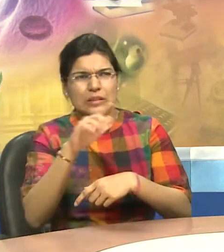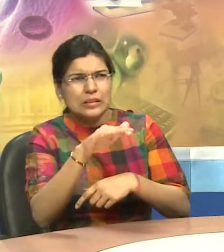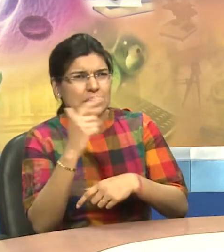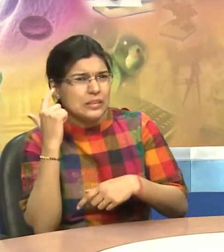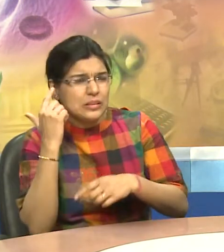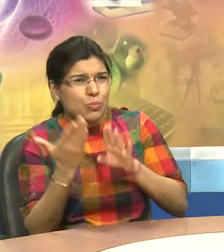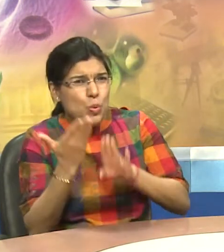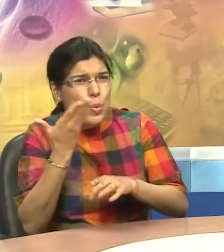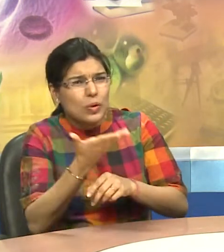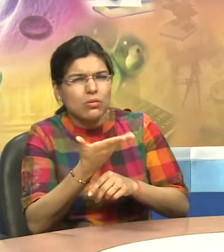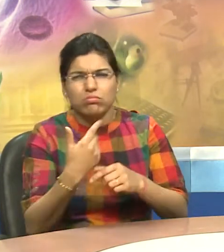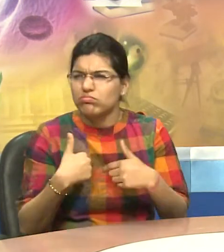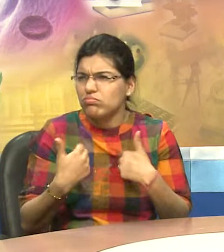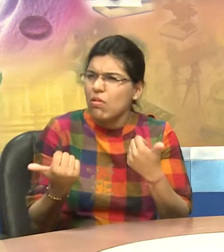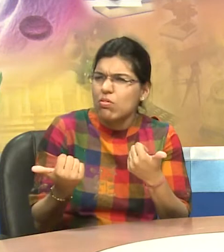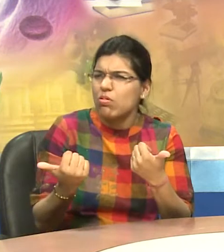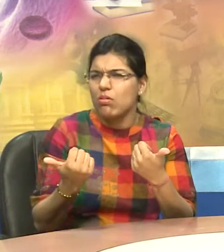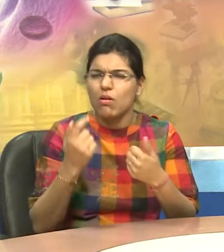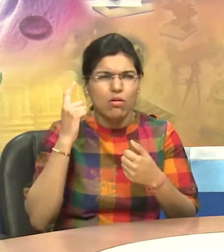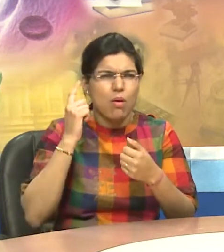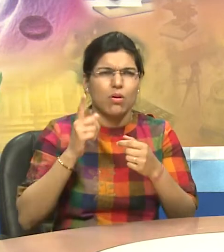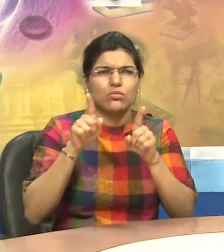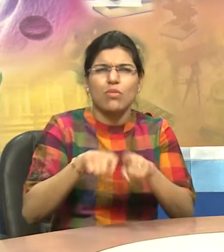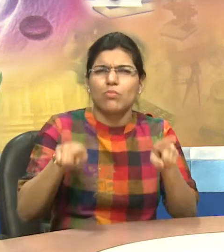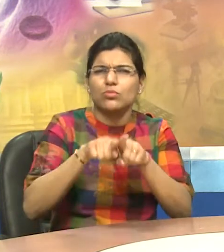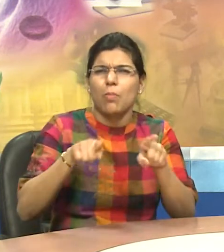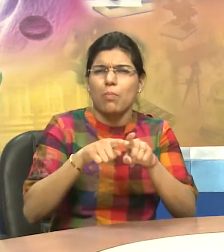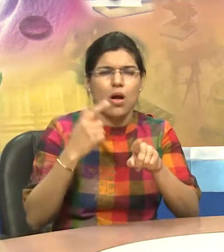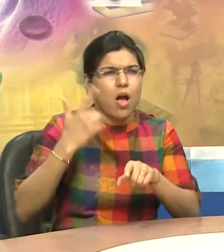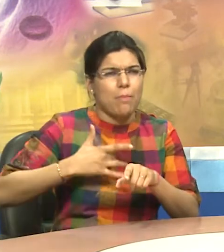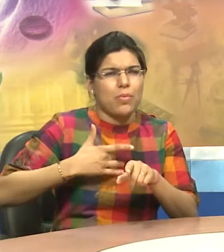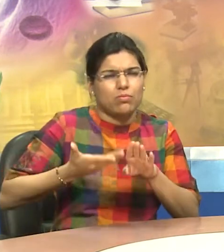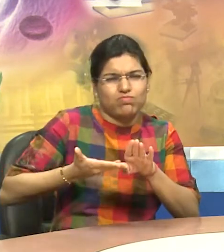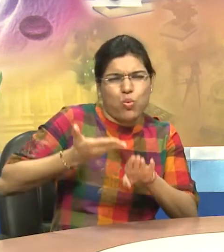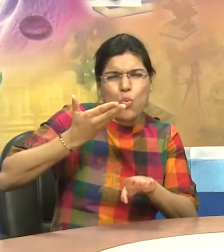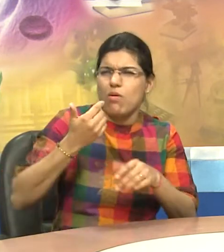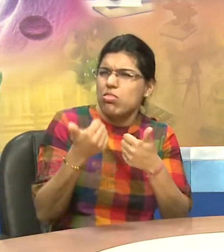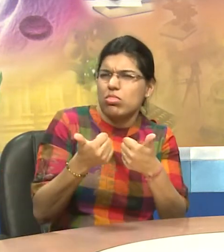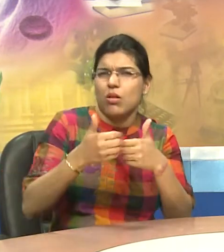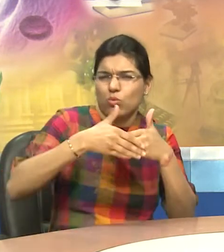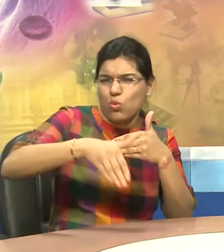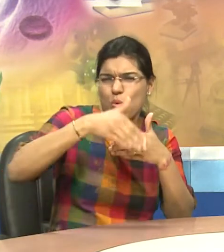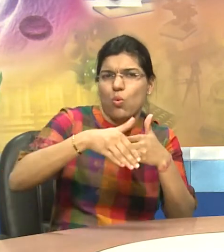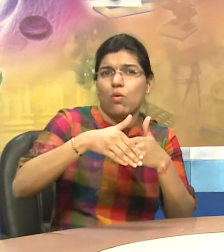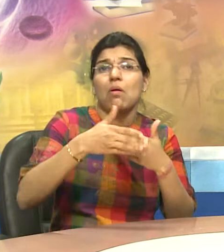term and he will ignore and he say,